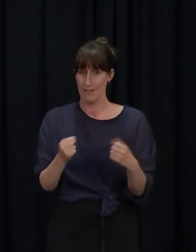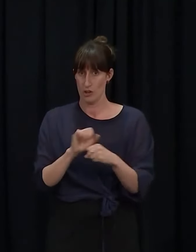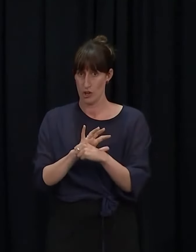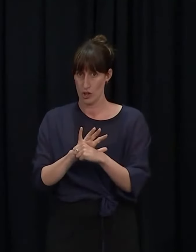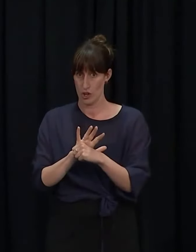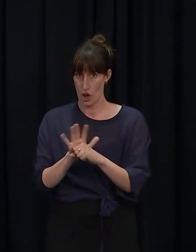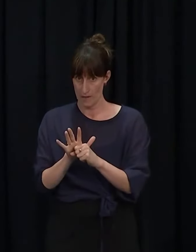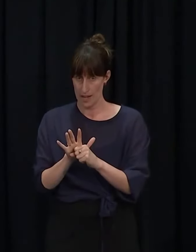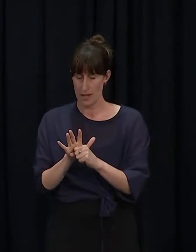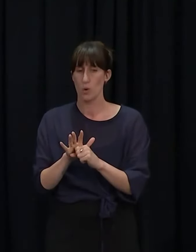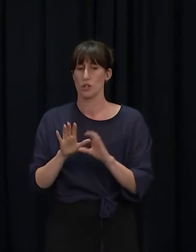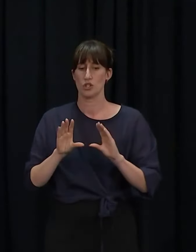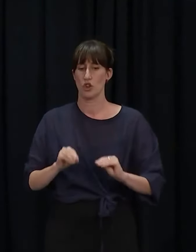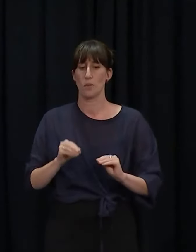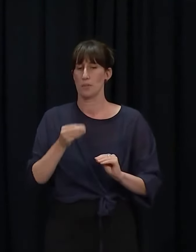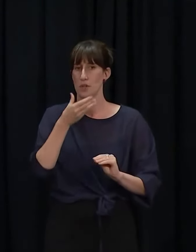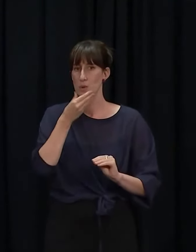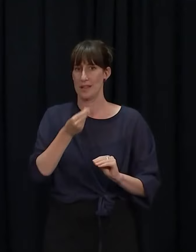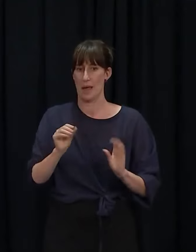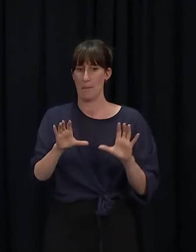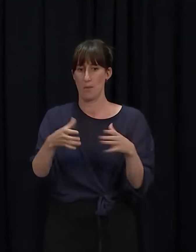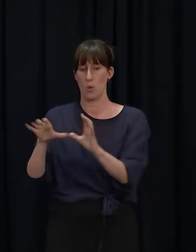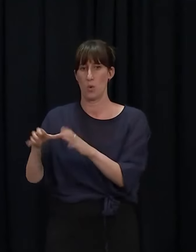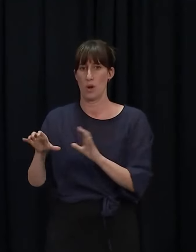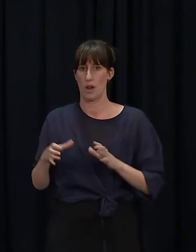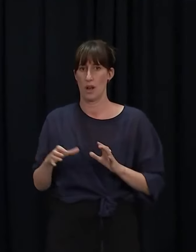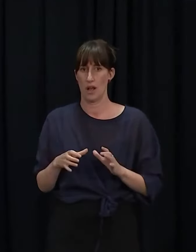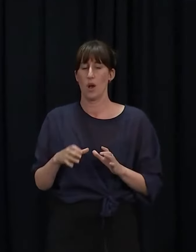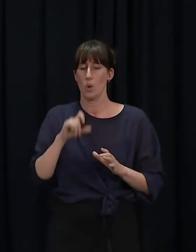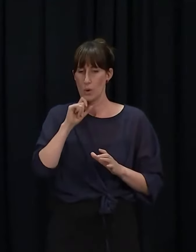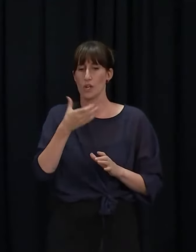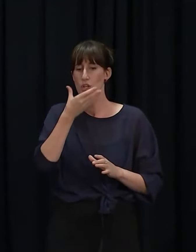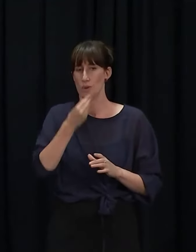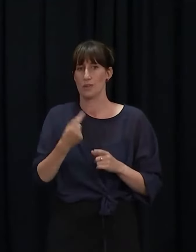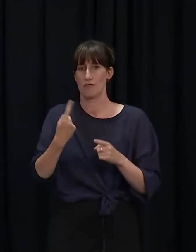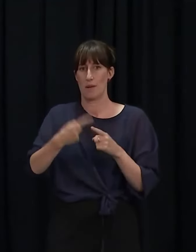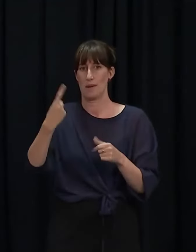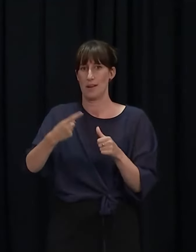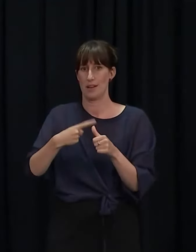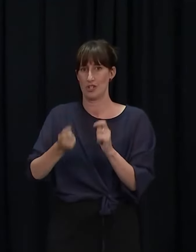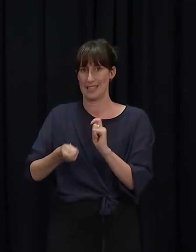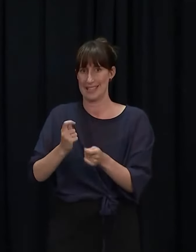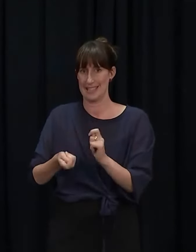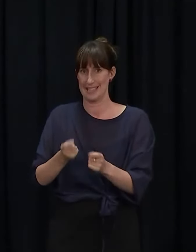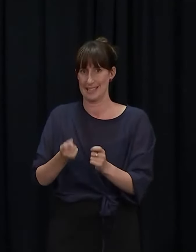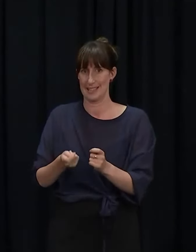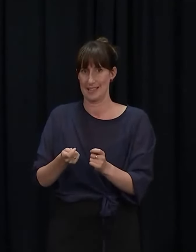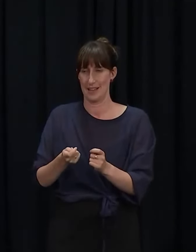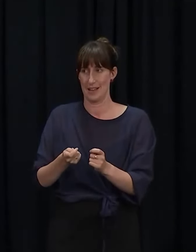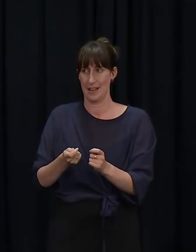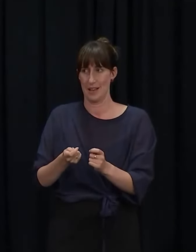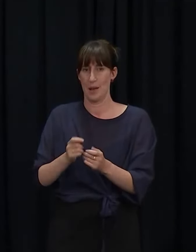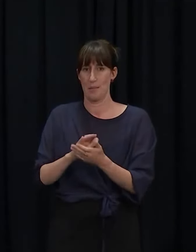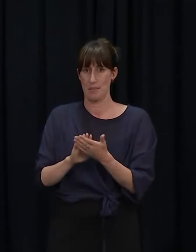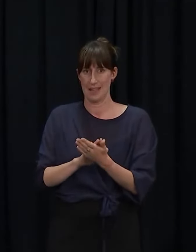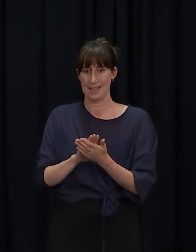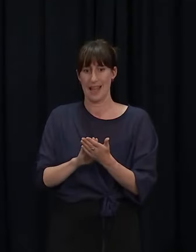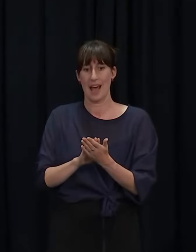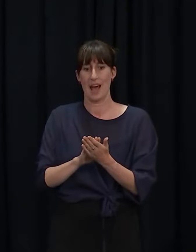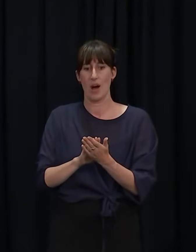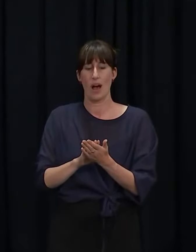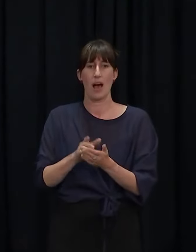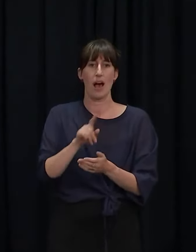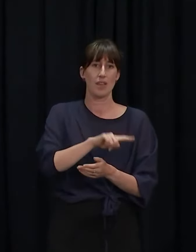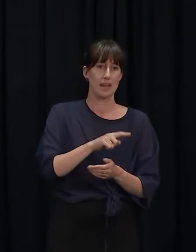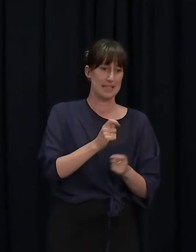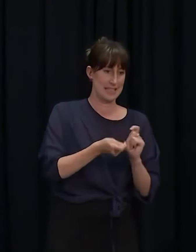would also likely to be considering then the integration of rapid antigen tests, so that would supplement and increase our testing capacity when you